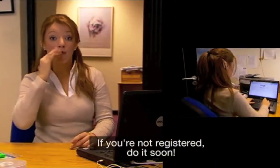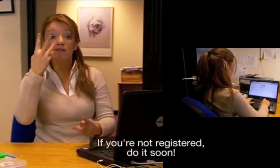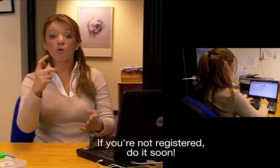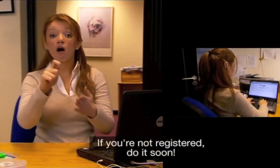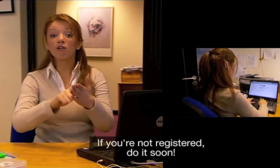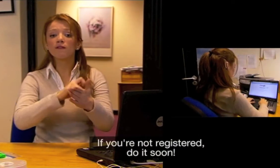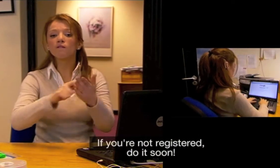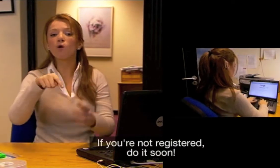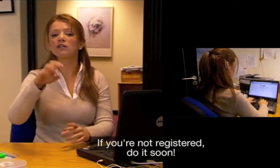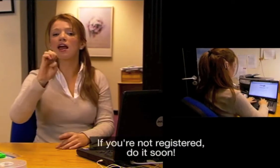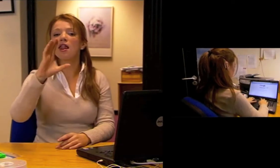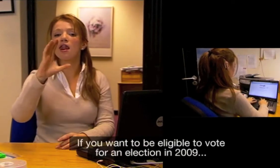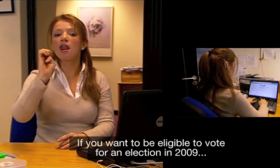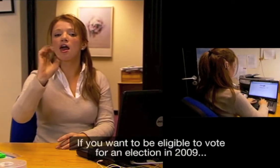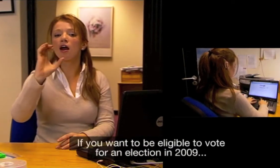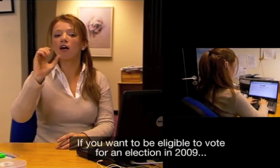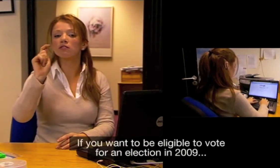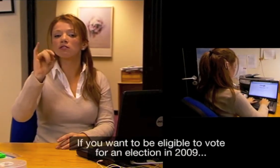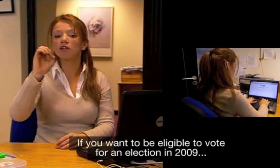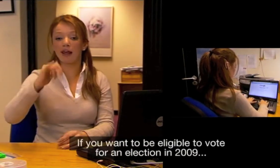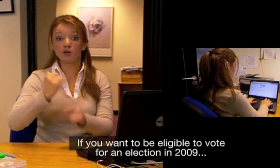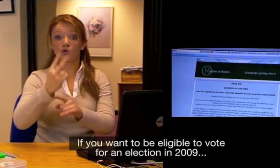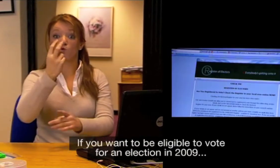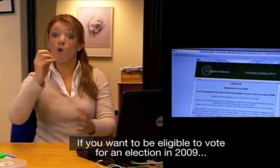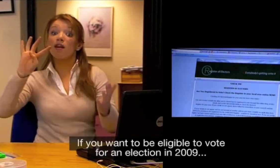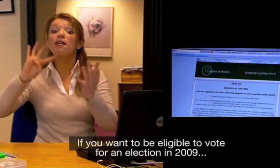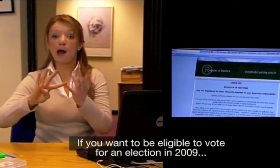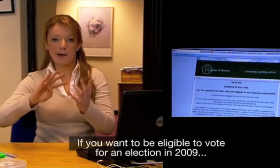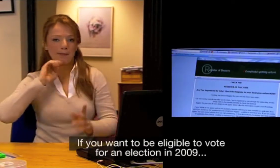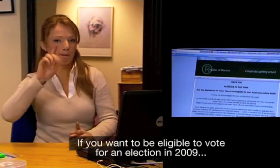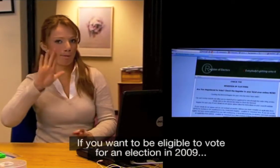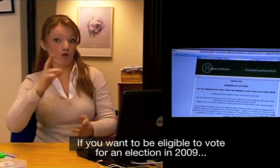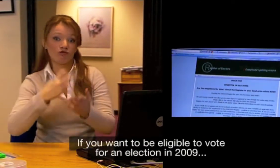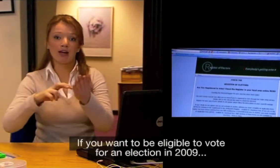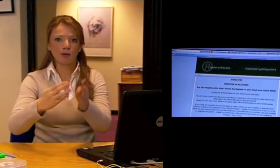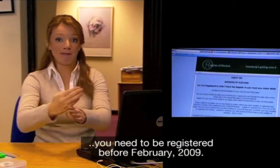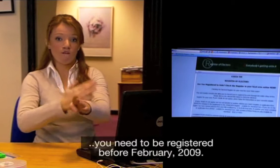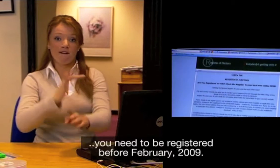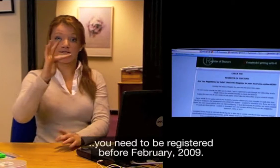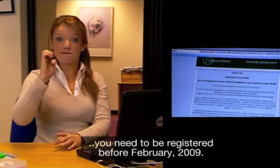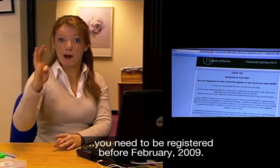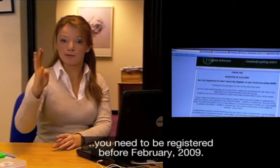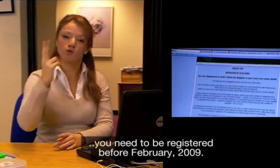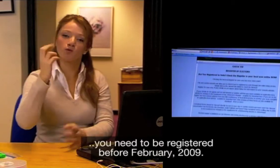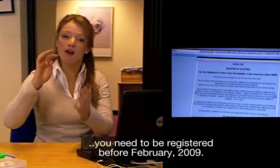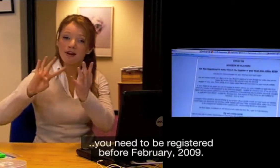soon. If you want to be eligible to vote for an election in 2009, you need to be registered before